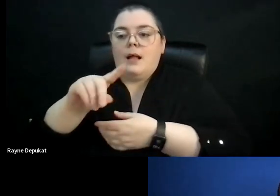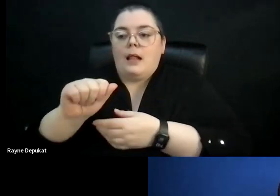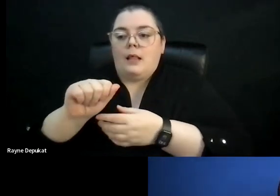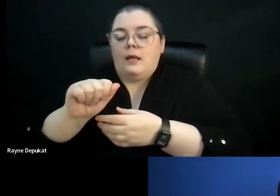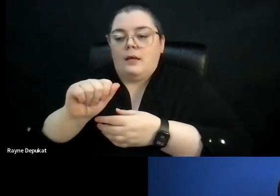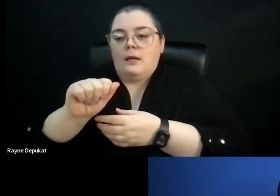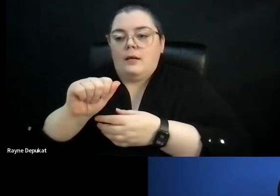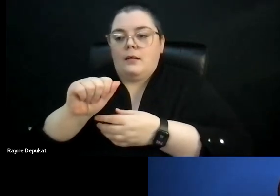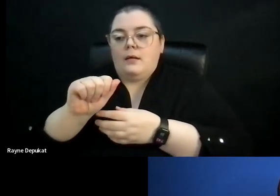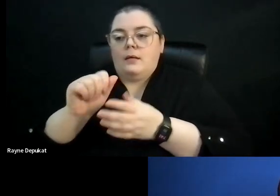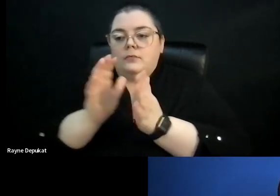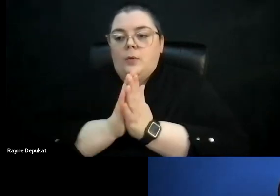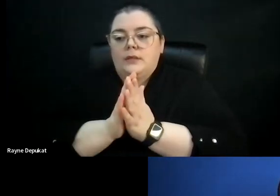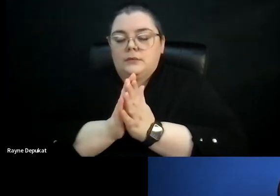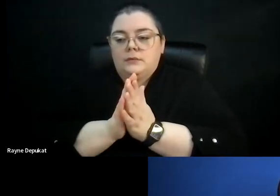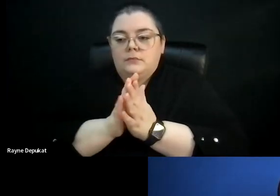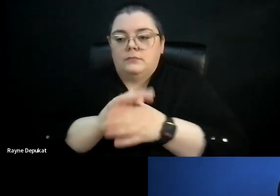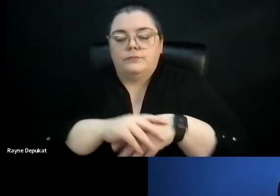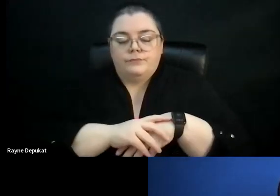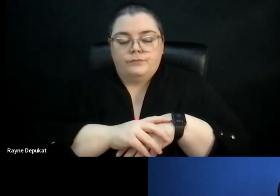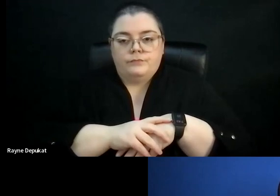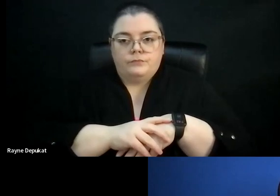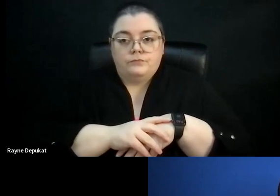we can briefly discuss about the ADA request.